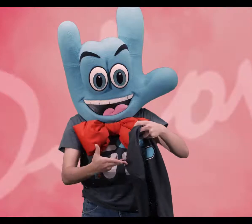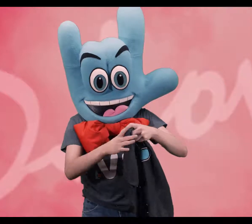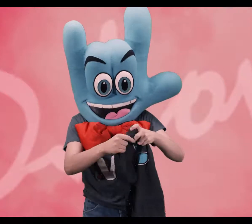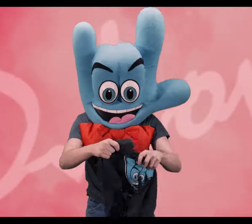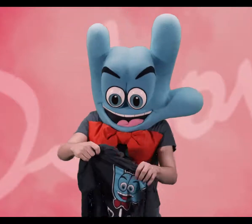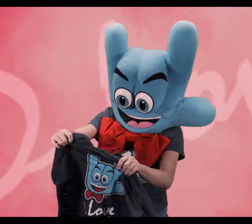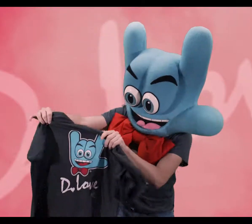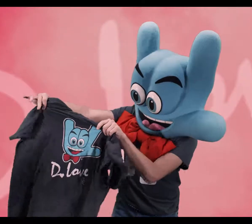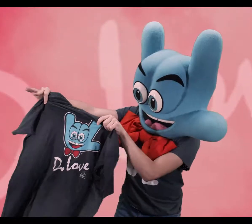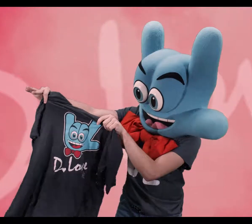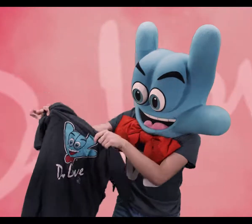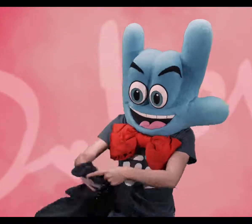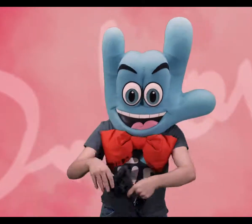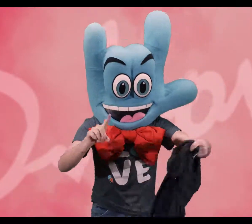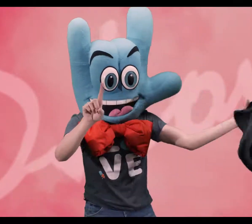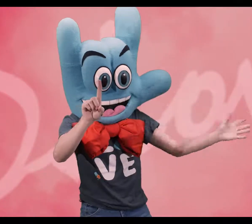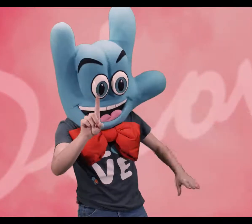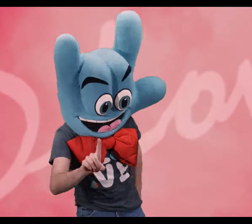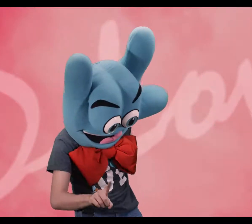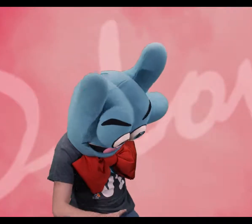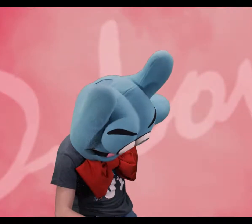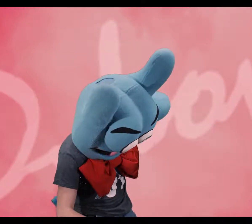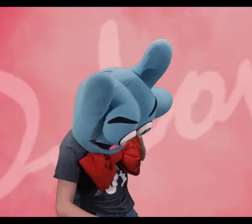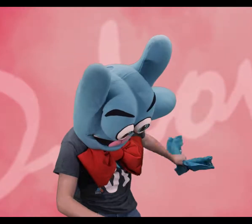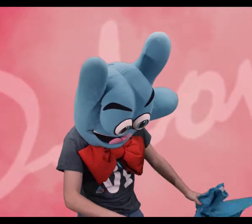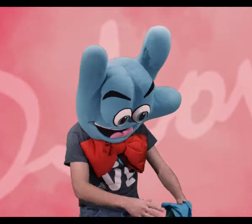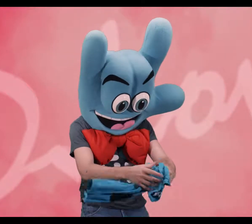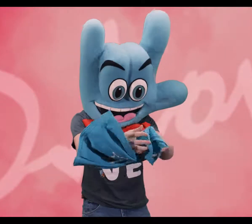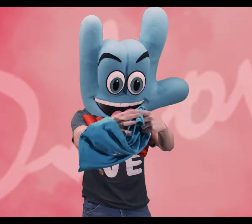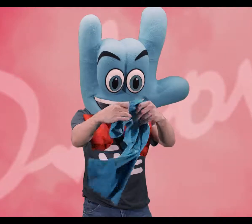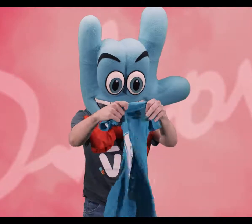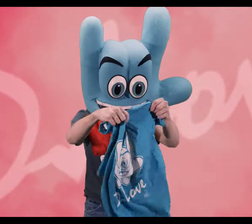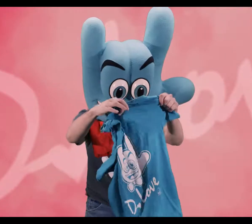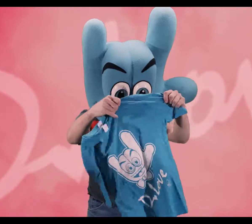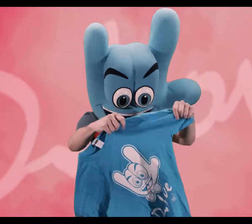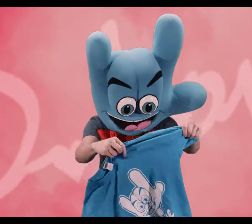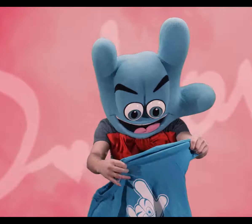Isn't it pretty? Hang on.